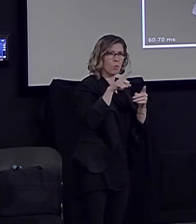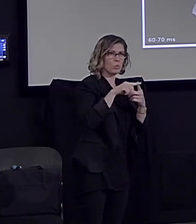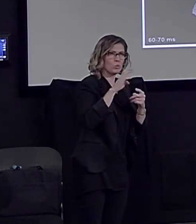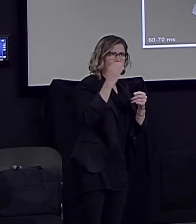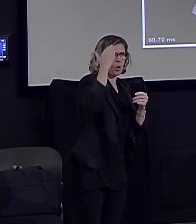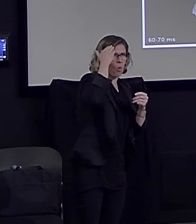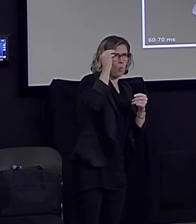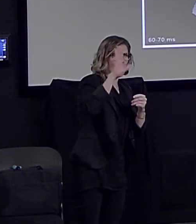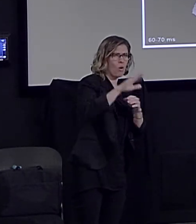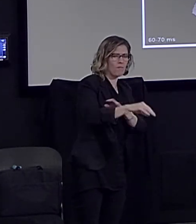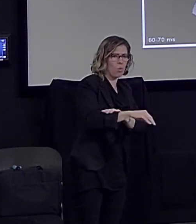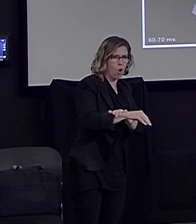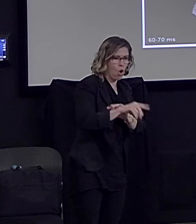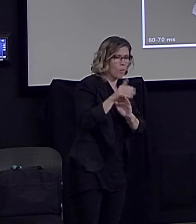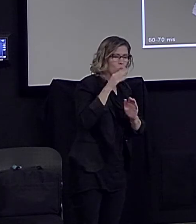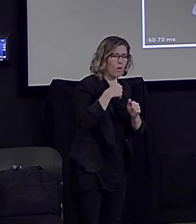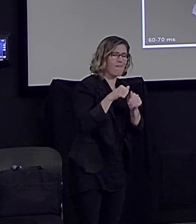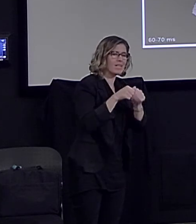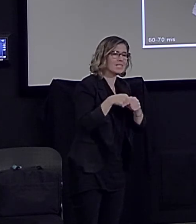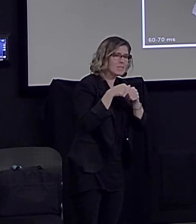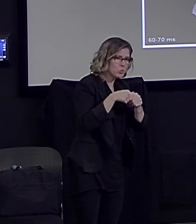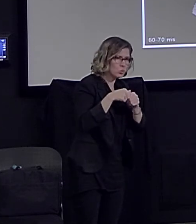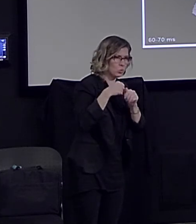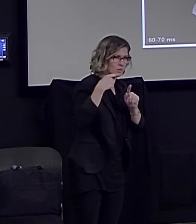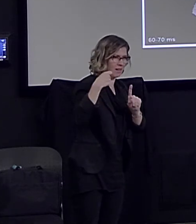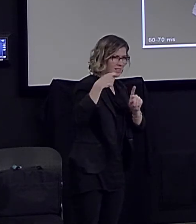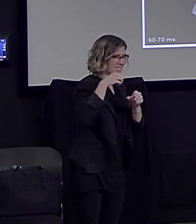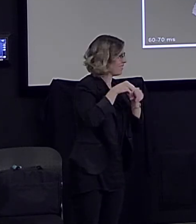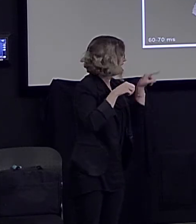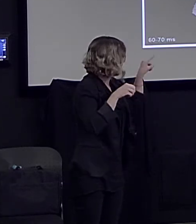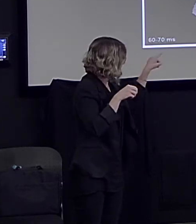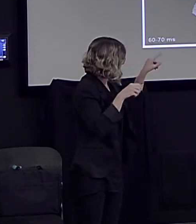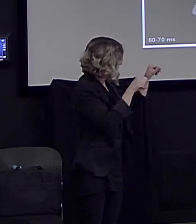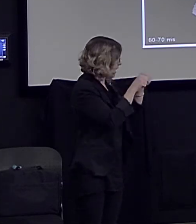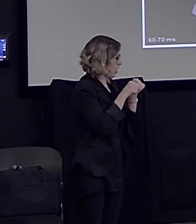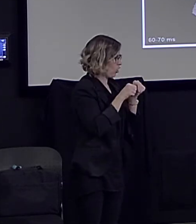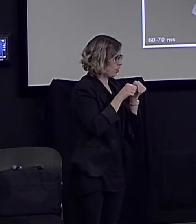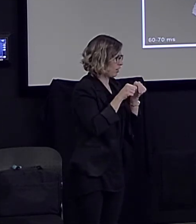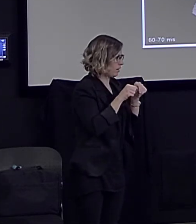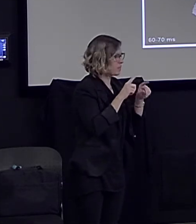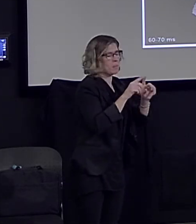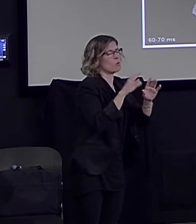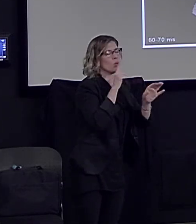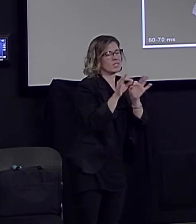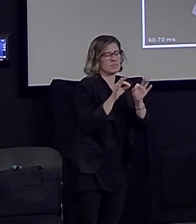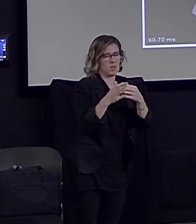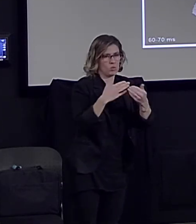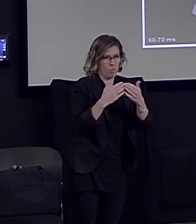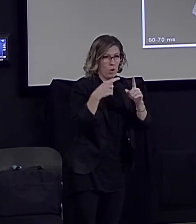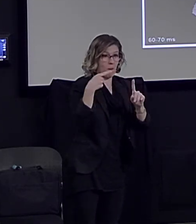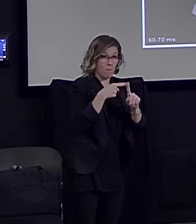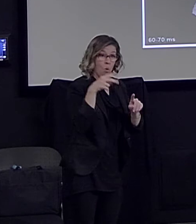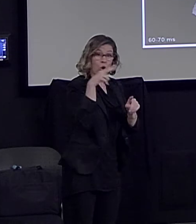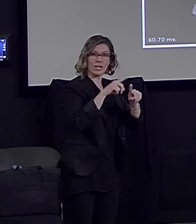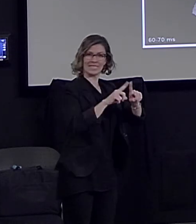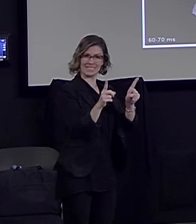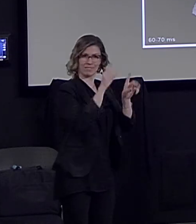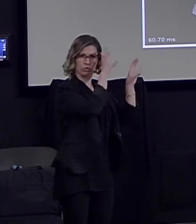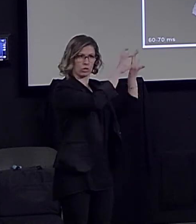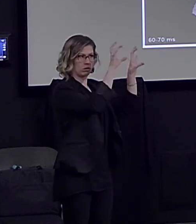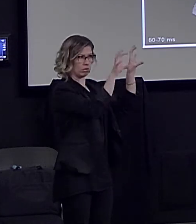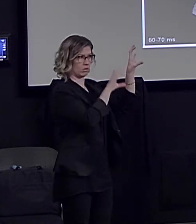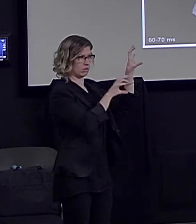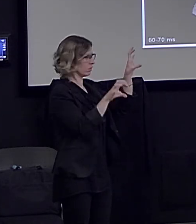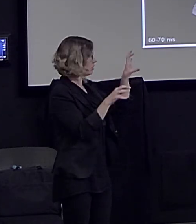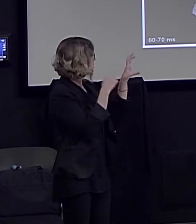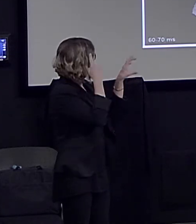have continually which render you aware of that. But it doesn't matter the explanation. But look the difference. If you consider